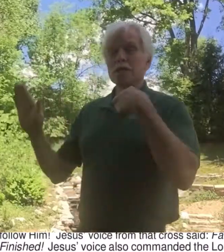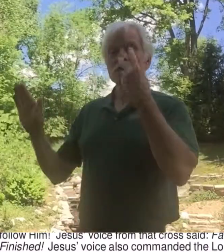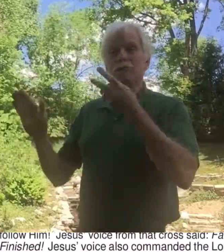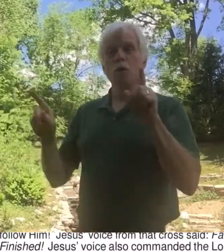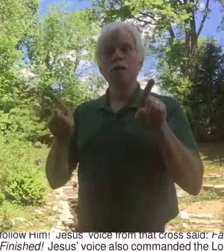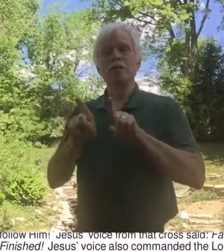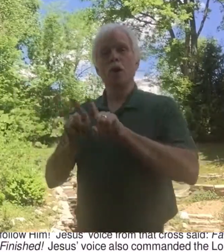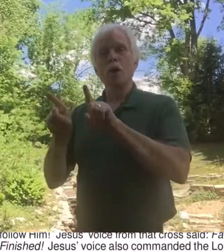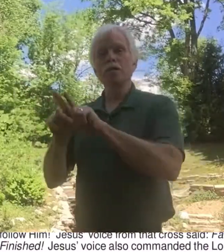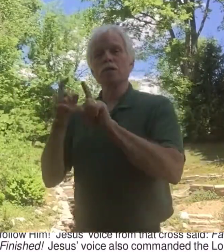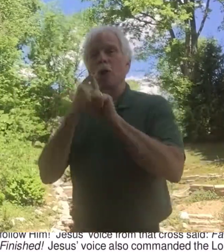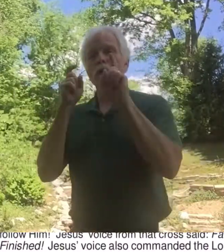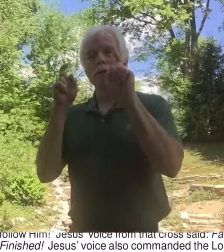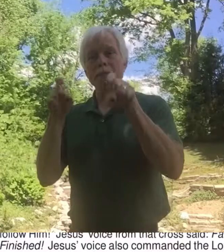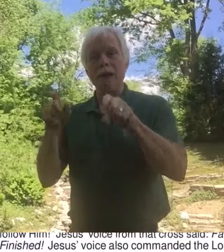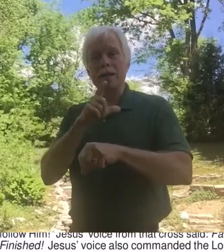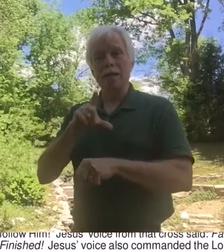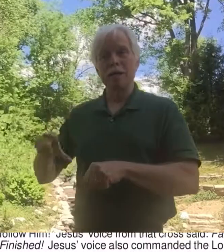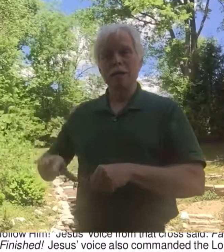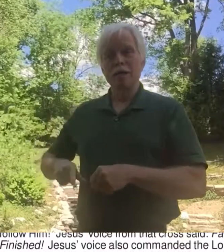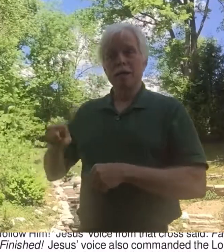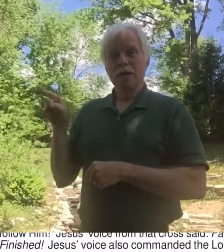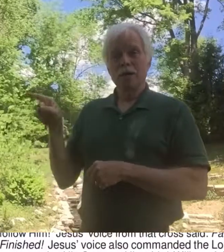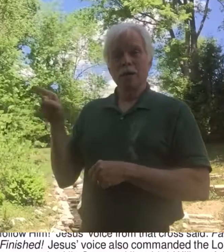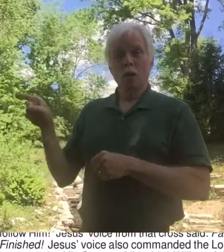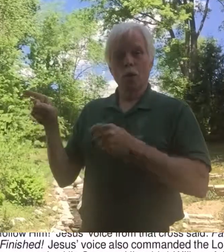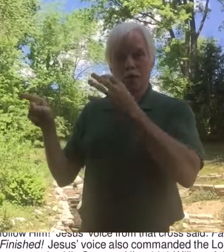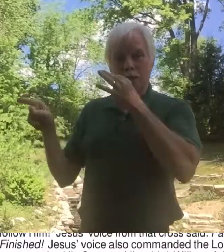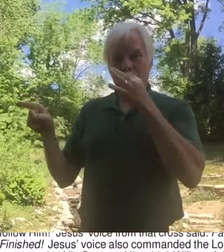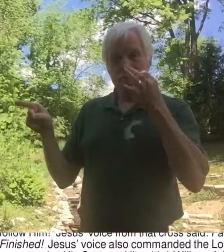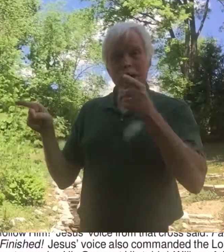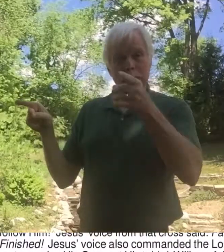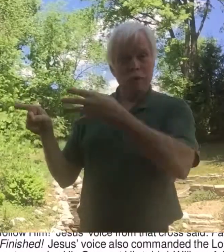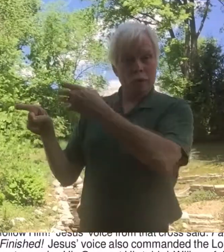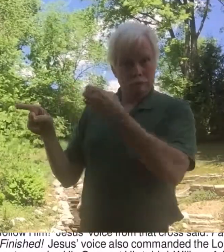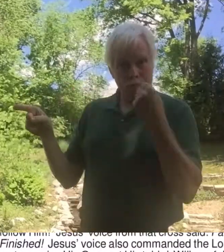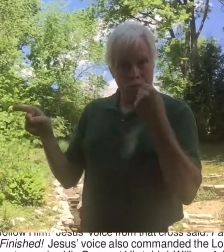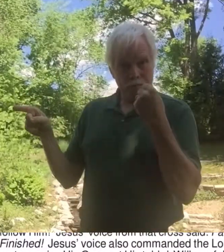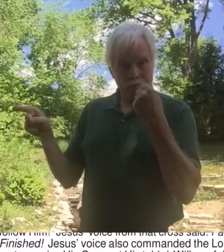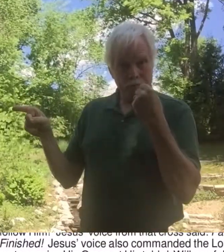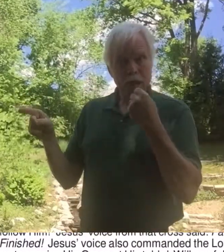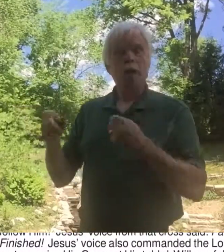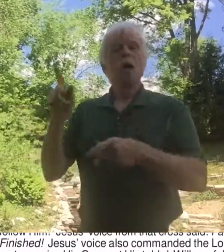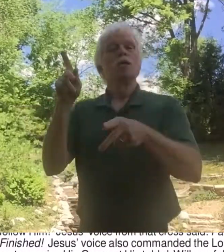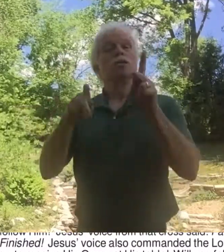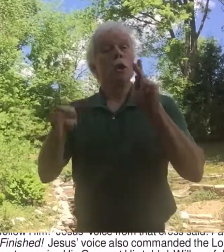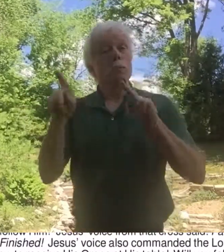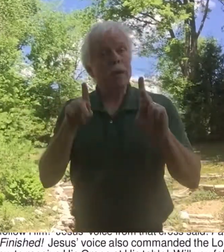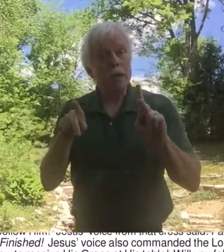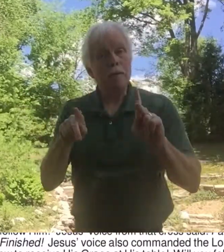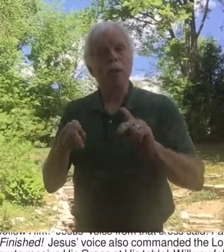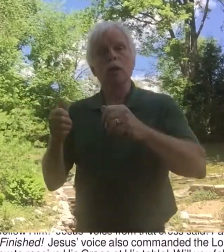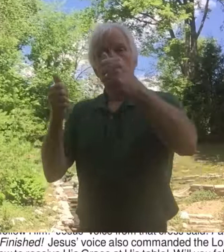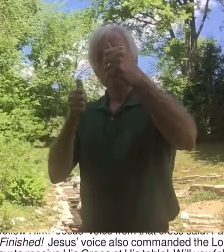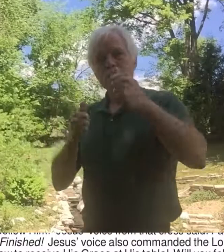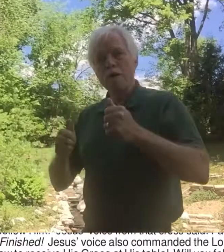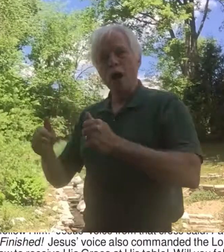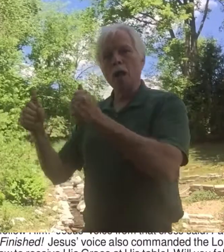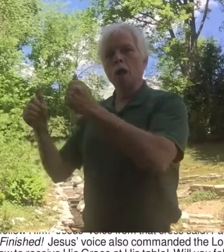Jesus' voice also commanded the Lord's Supper. So people